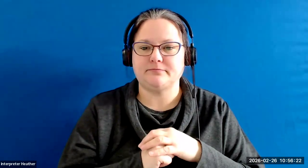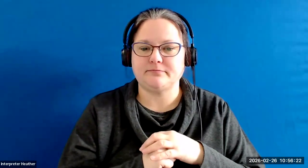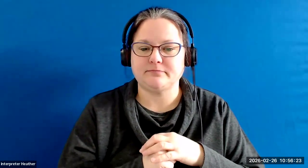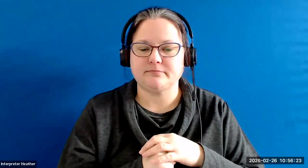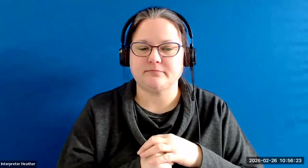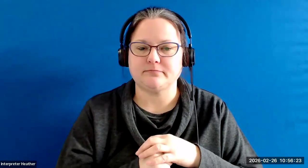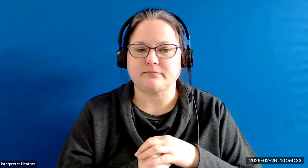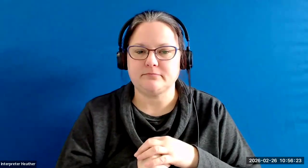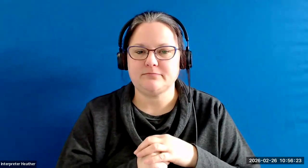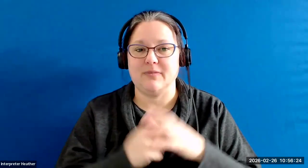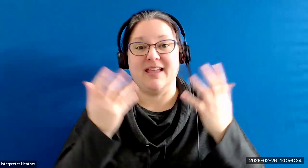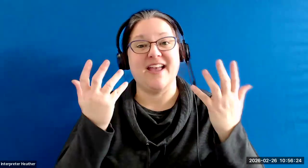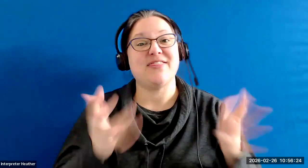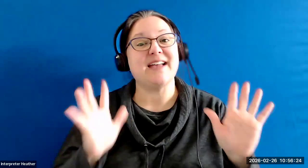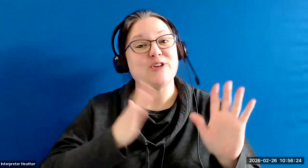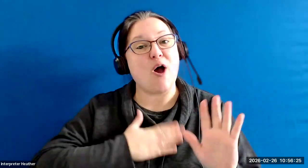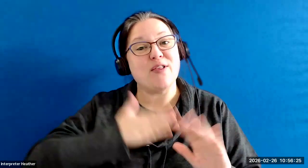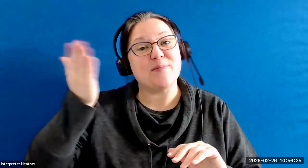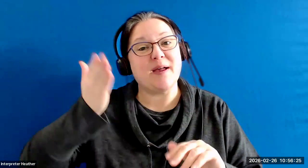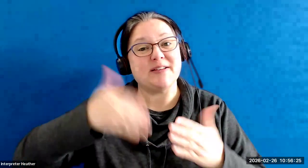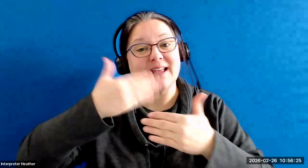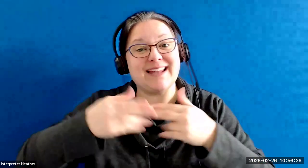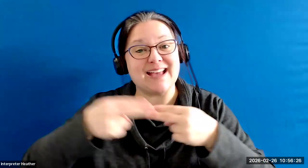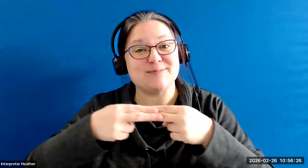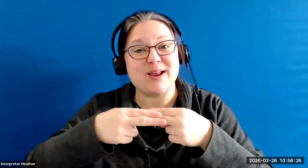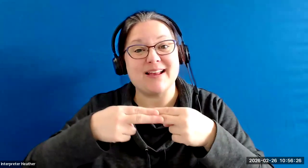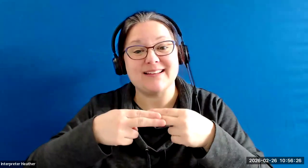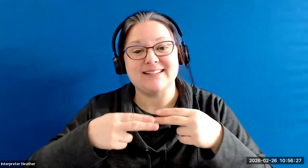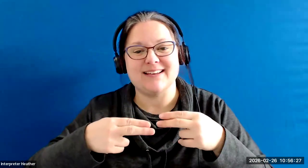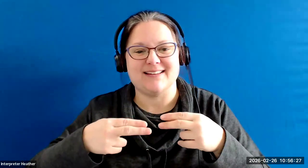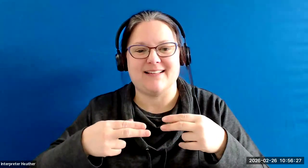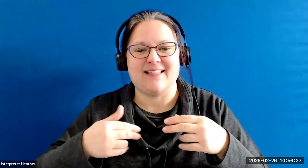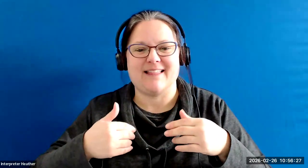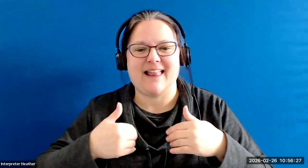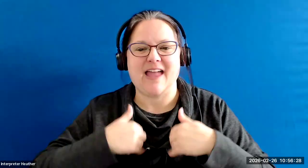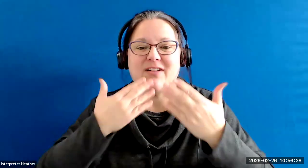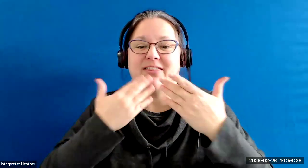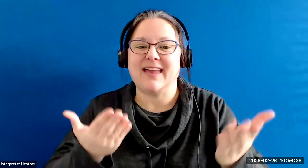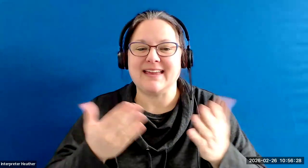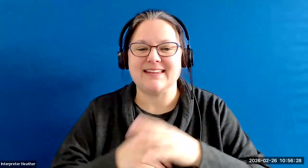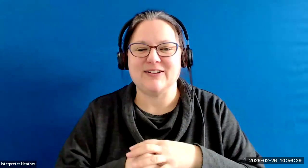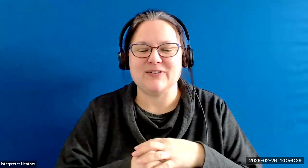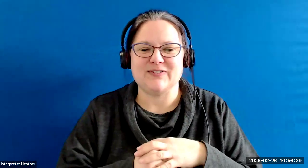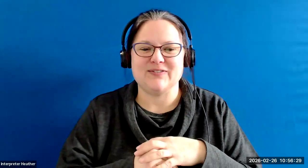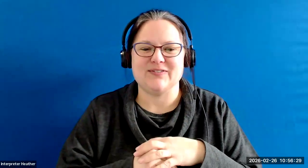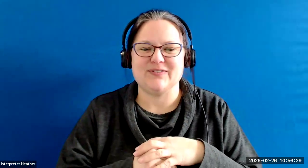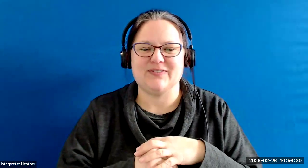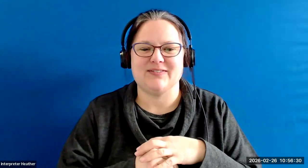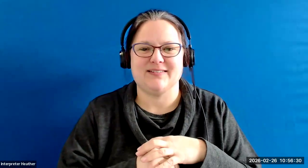and that is all I have. But next slide, I did want to do a little follow up. Um,